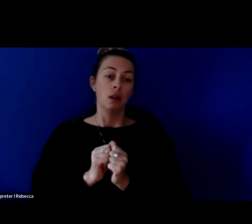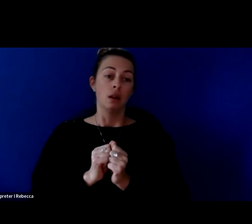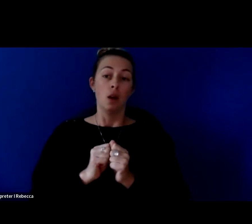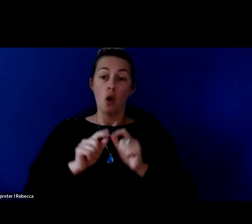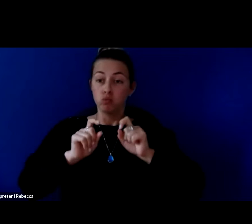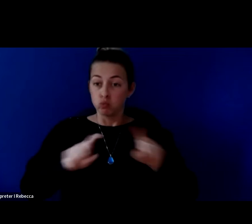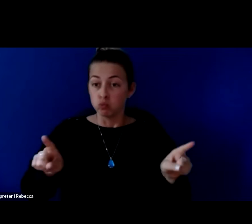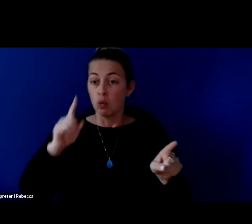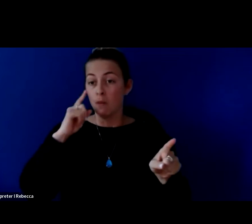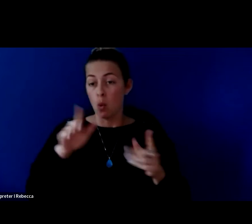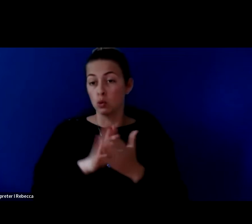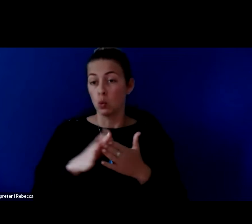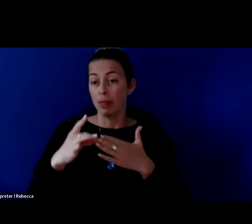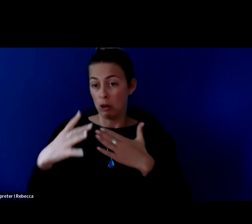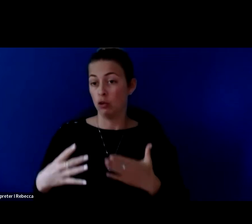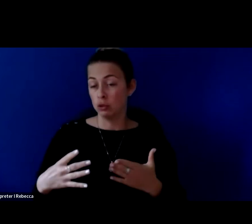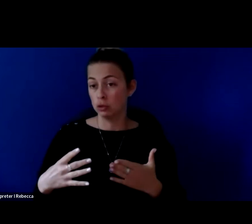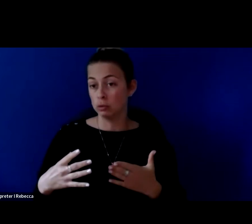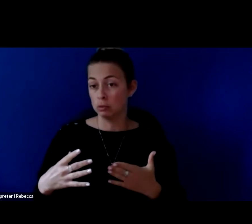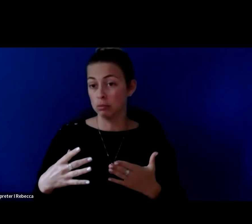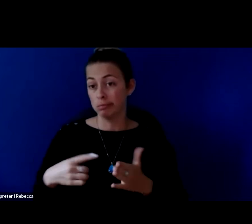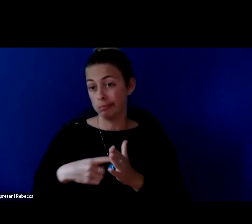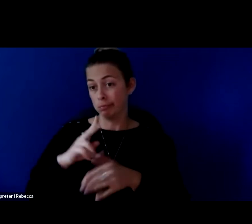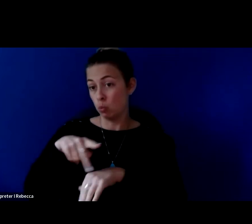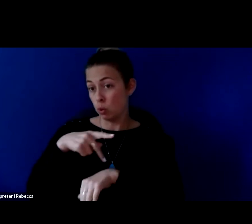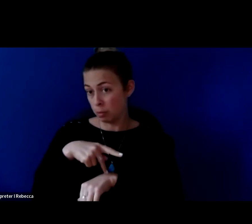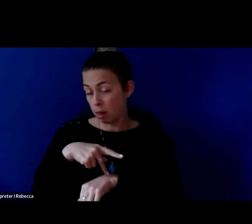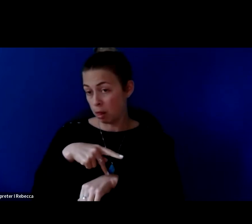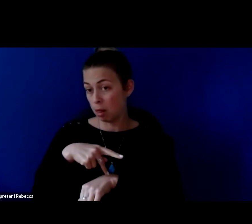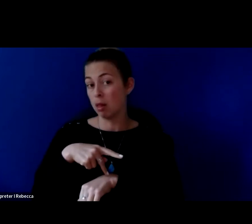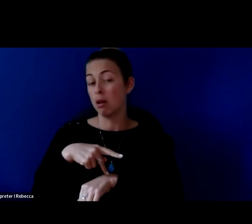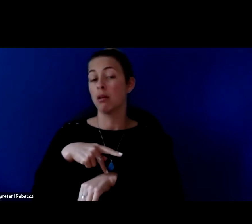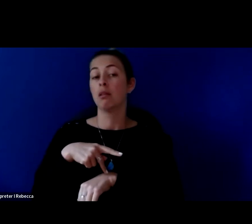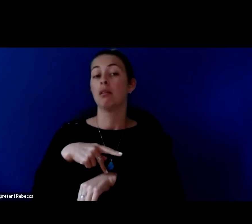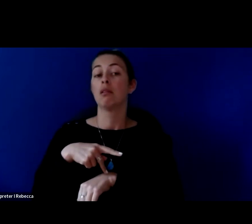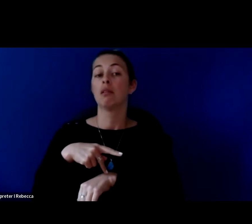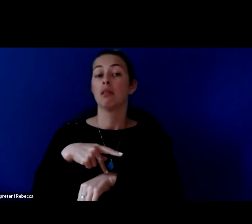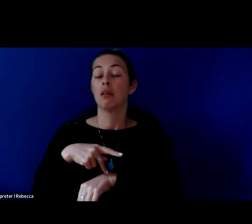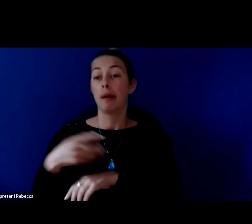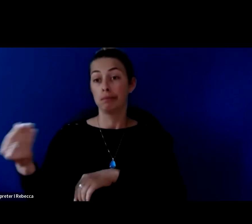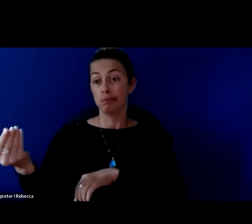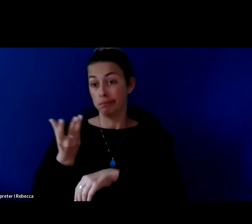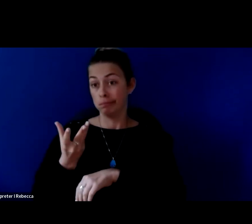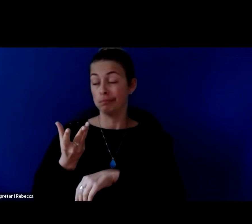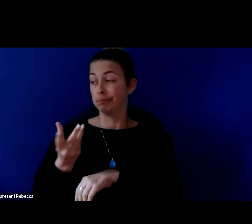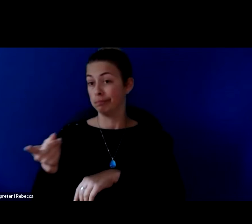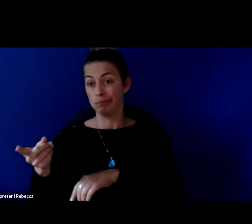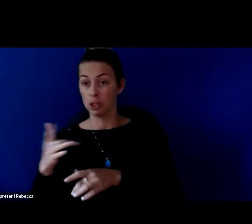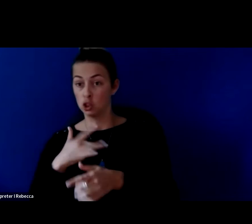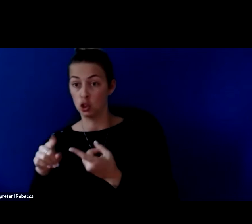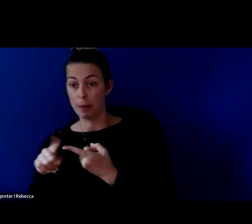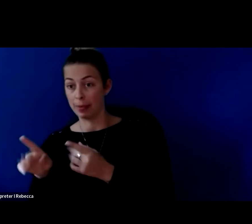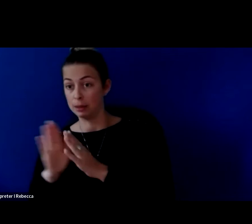leaders. So chiefly would go to the school principal, and the school principal might be alerted that there is a concern around a book that's on